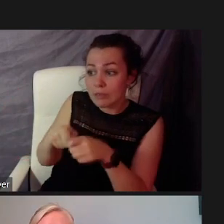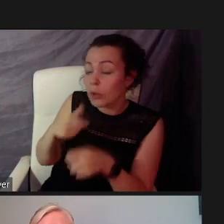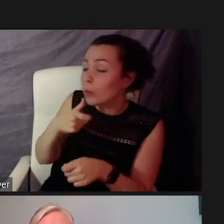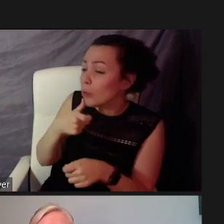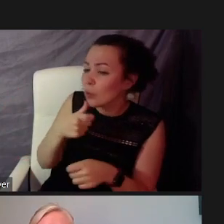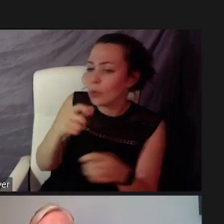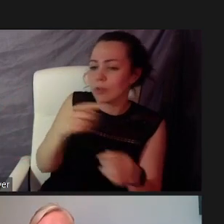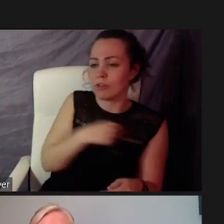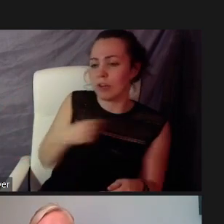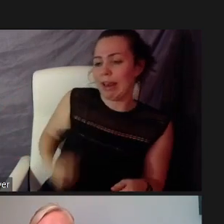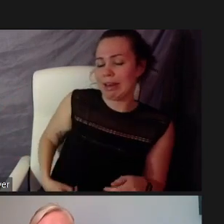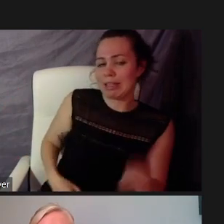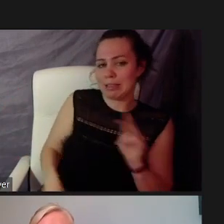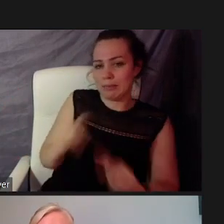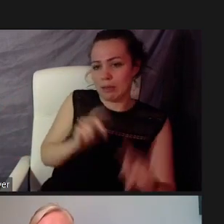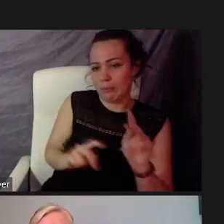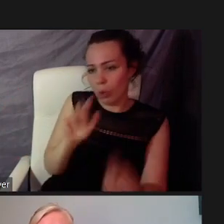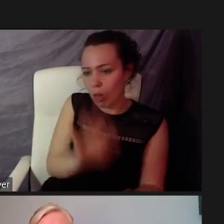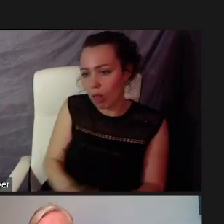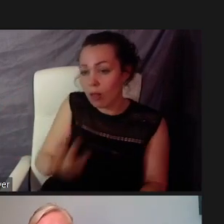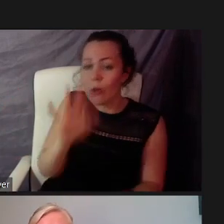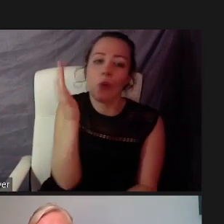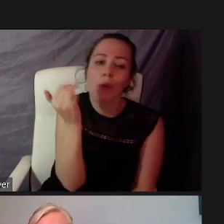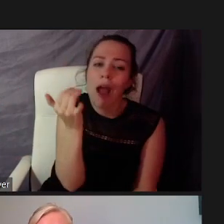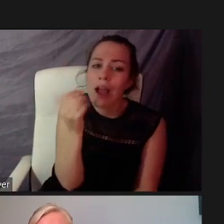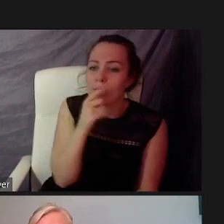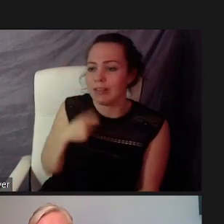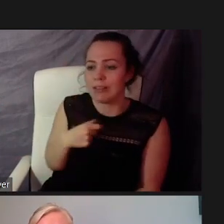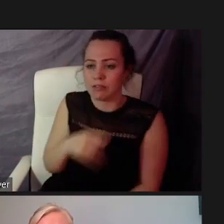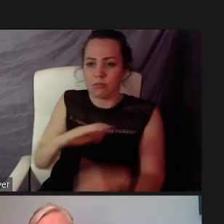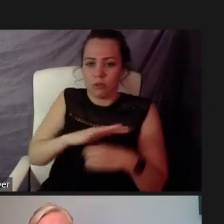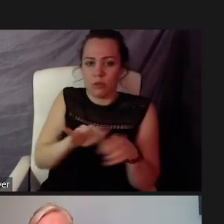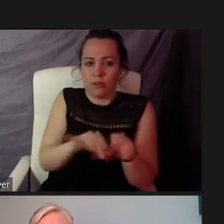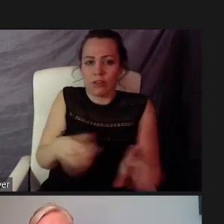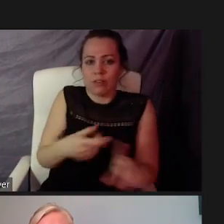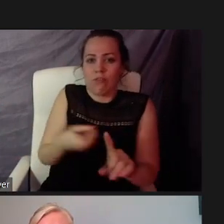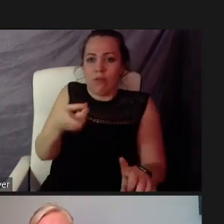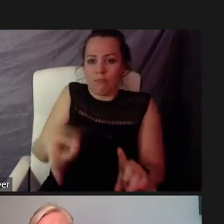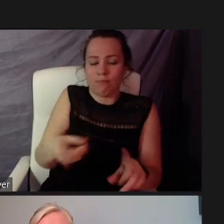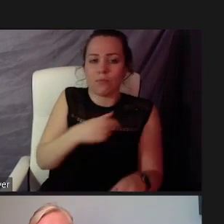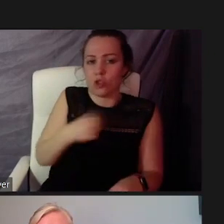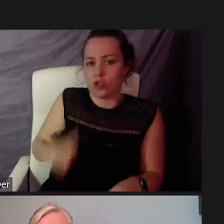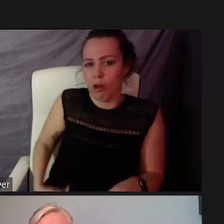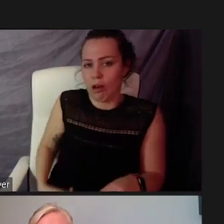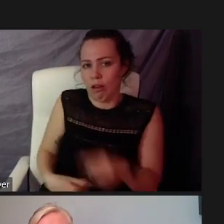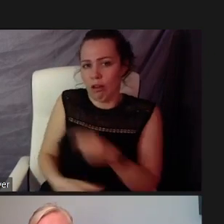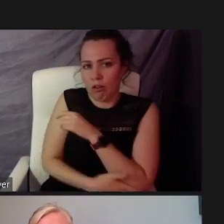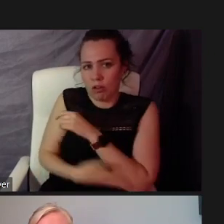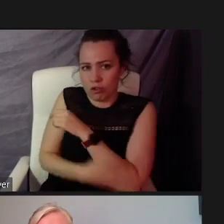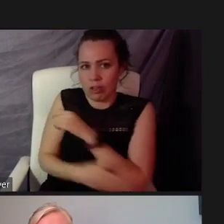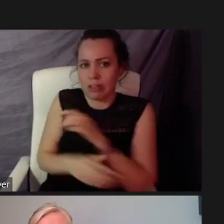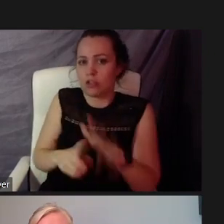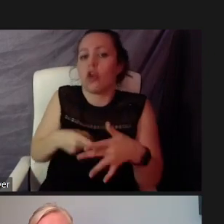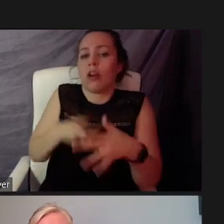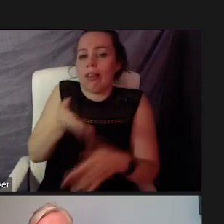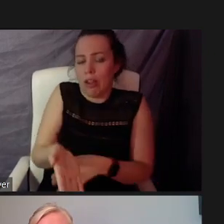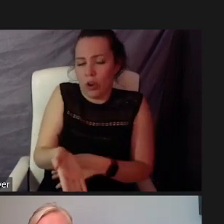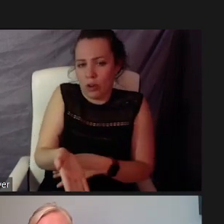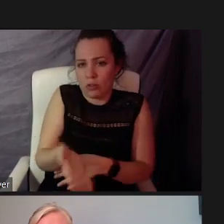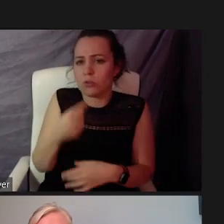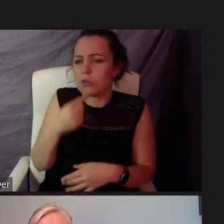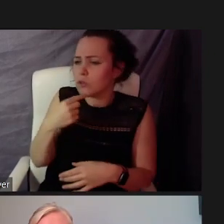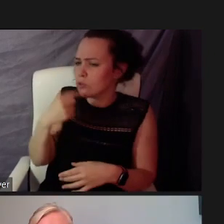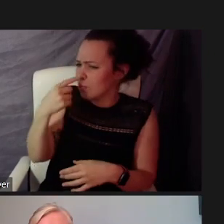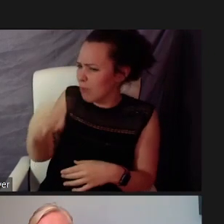because the outbreak started in China. Can you explain why this is happening and what is the solution?